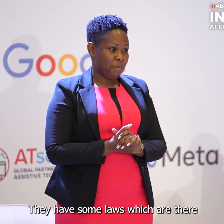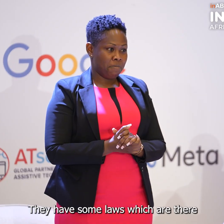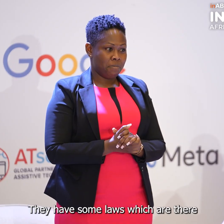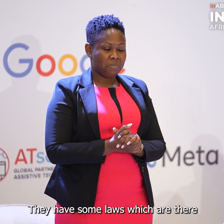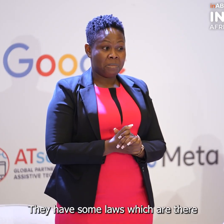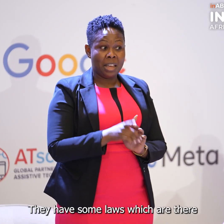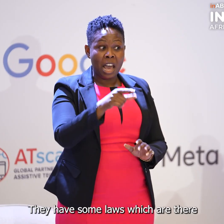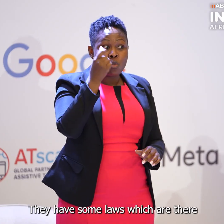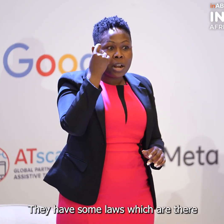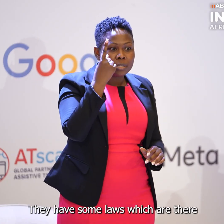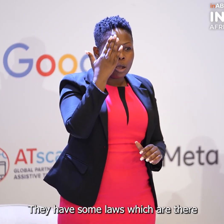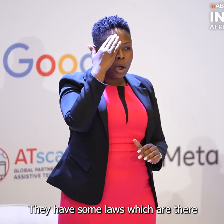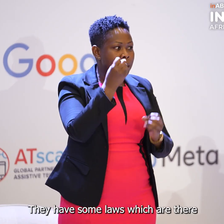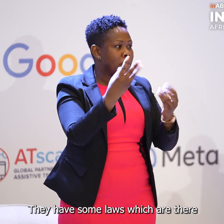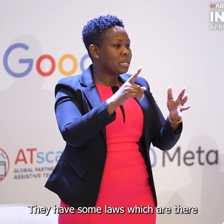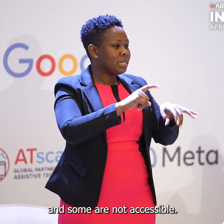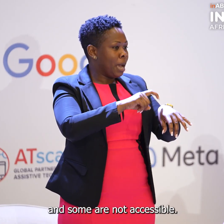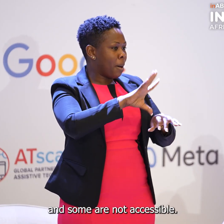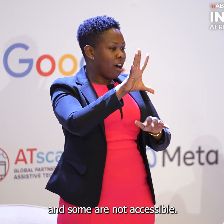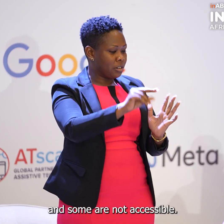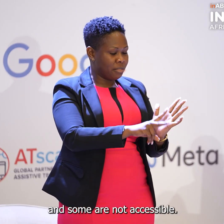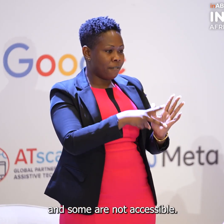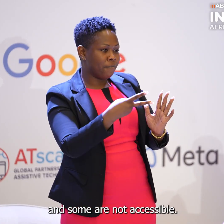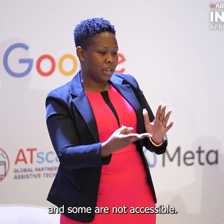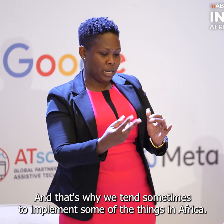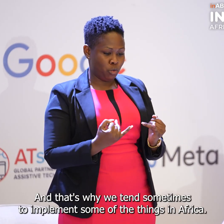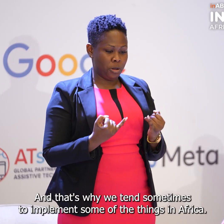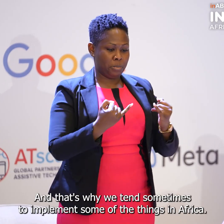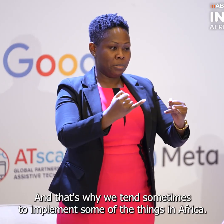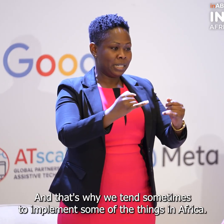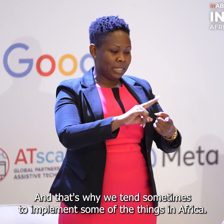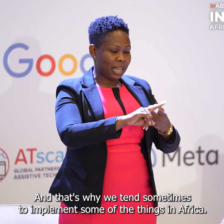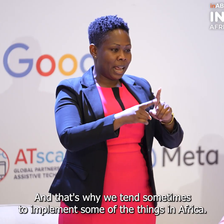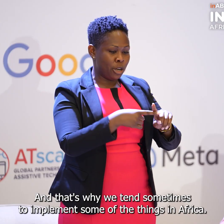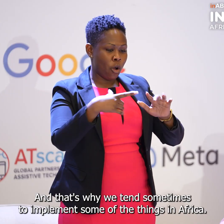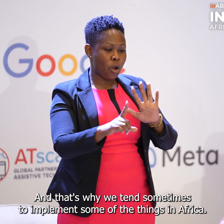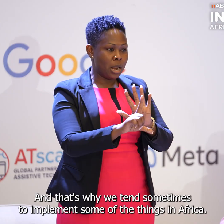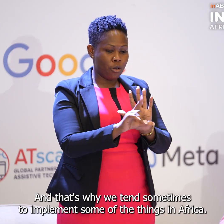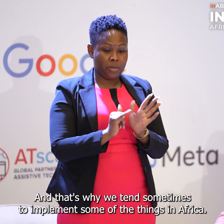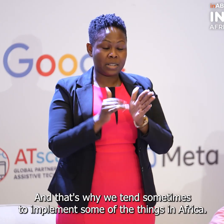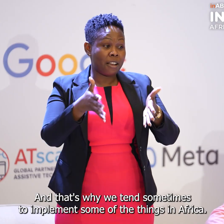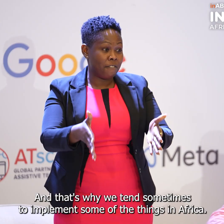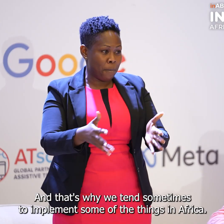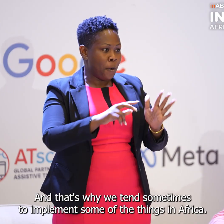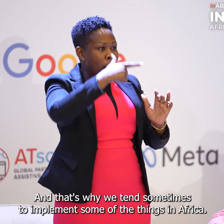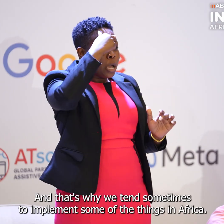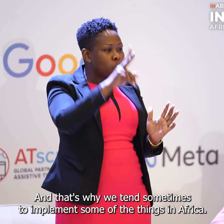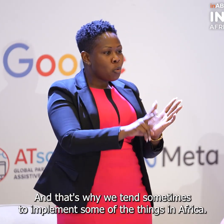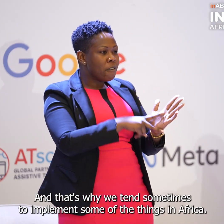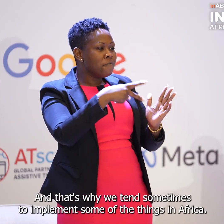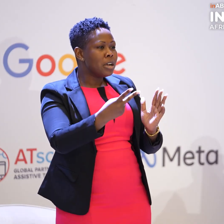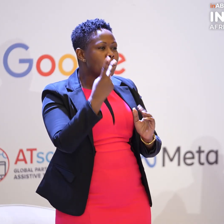They have some laws which are there, and some are not accessible. And that's why we tend sometimes to implement some of the things